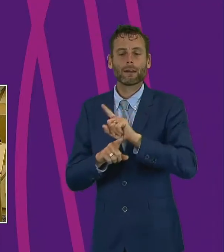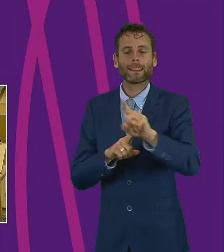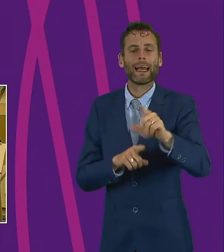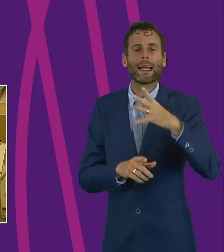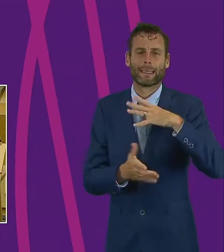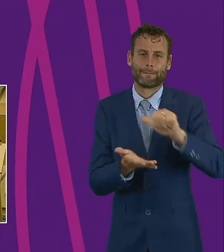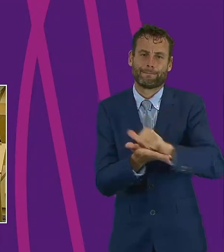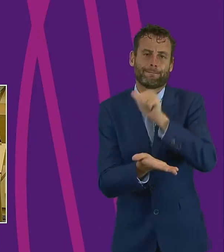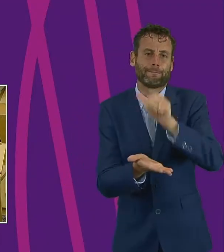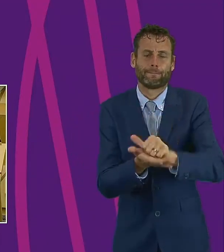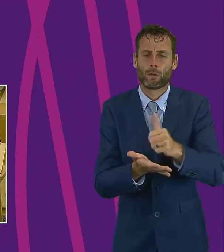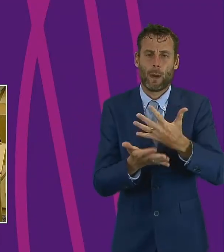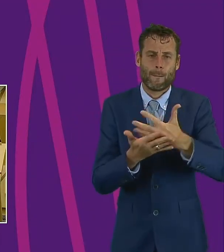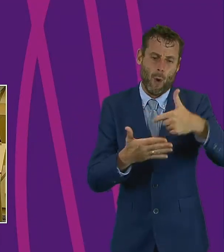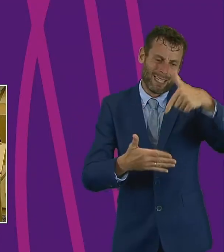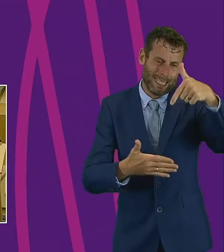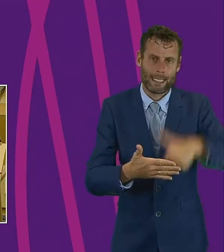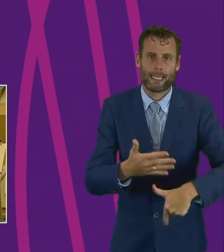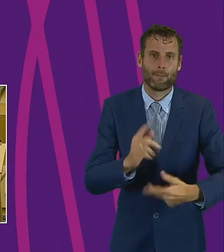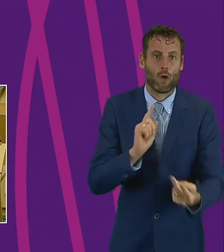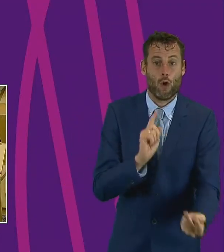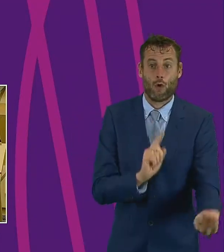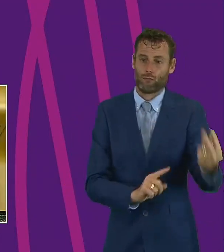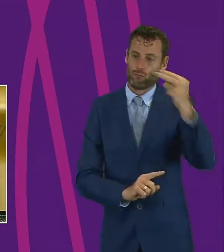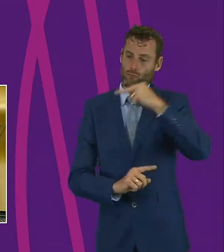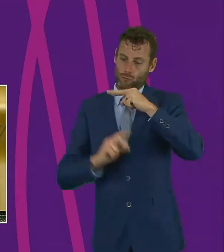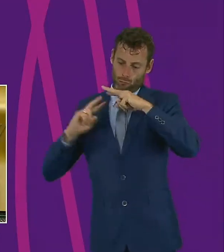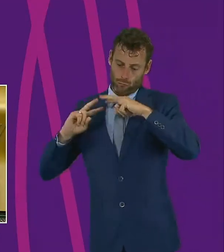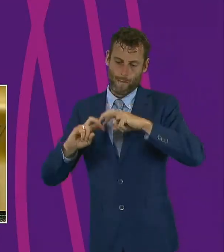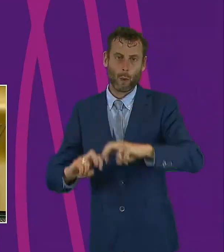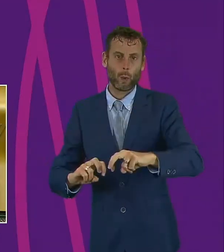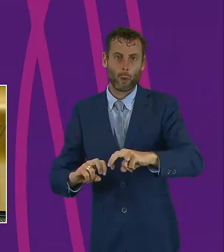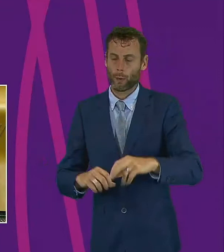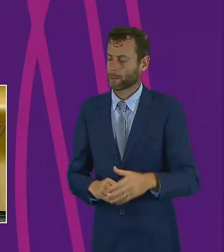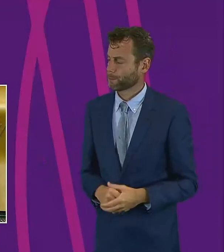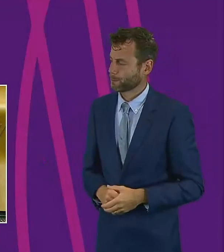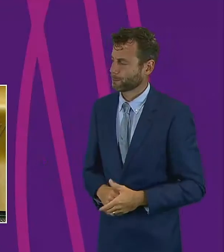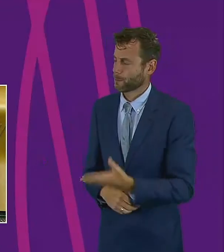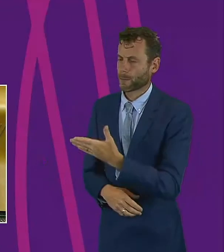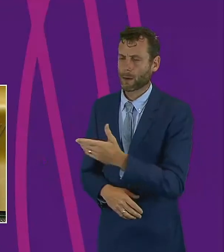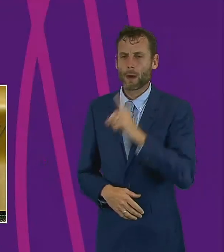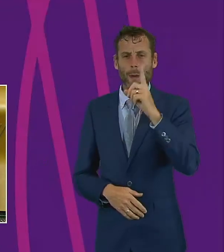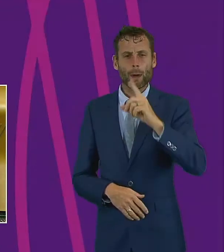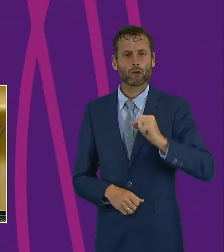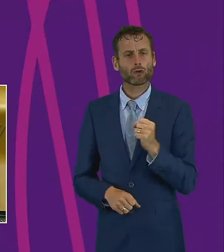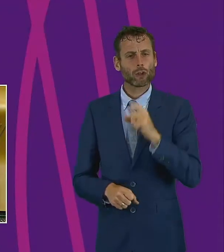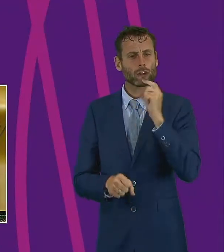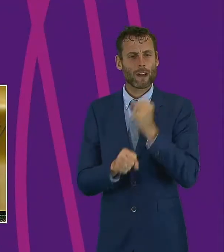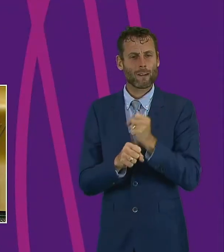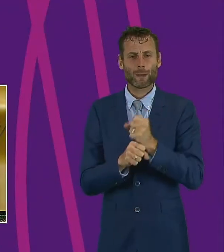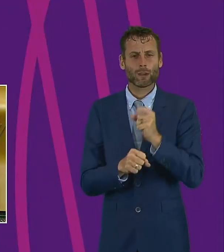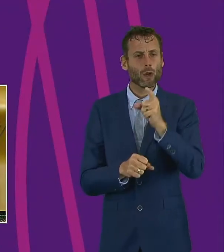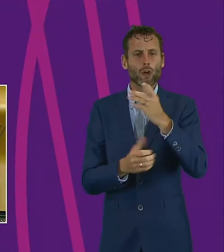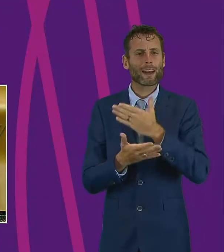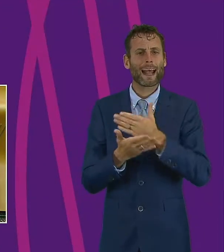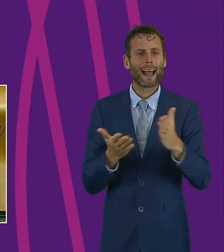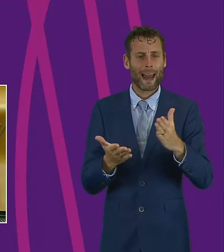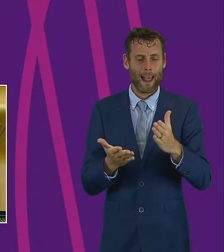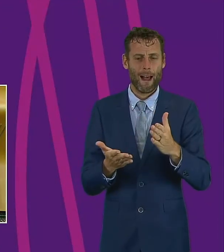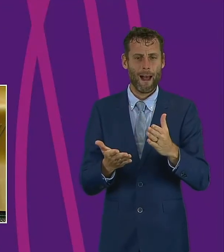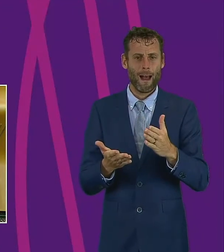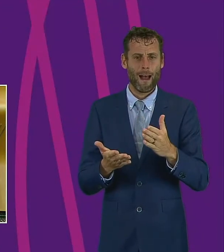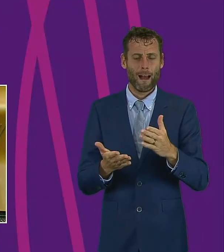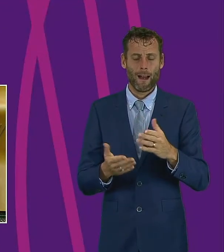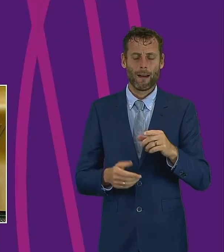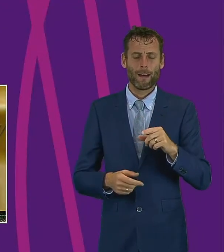whatever lessons require to be learned. Ruth Davidson. But there is an inconsistency in the Scottish Government's position on that, because on the one hand it is happy for the Crown